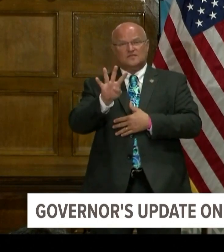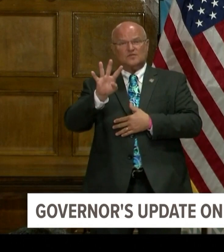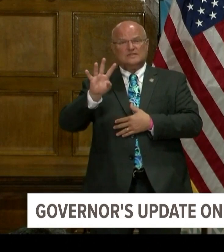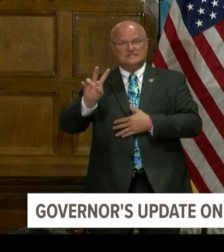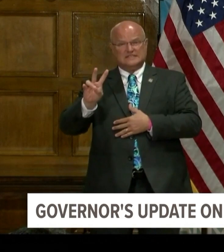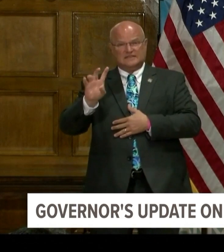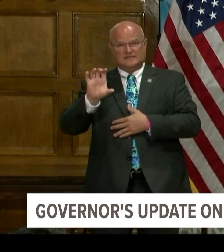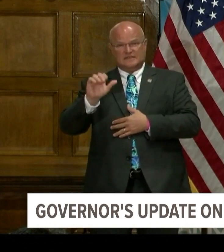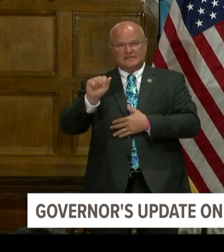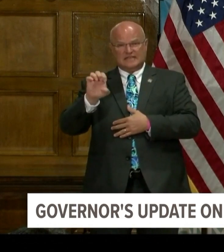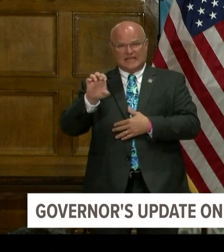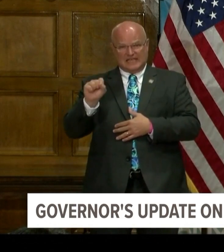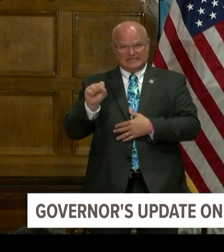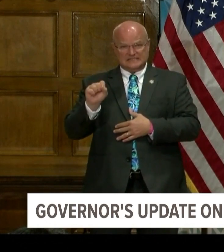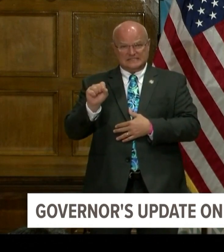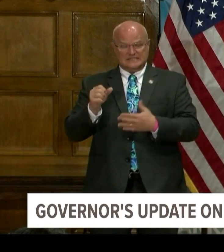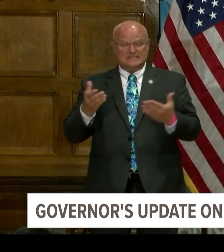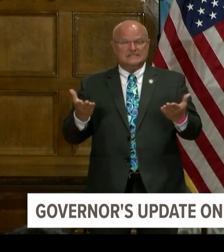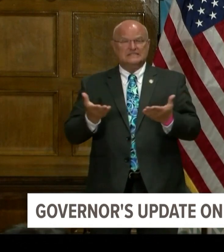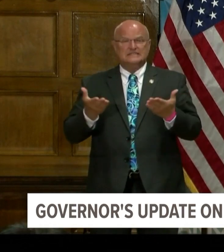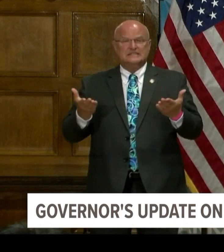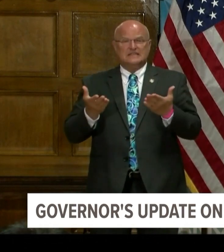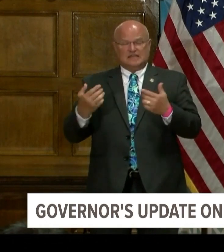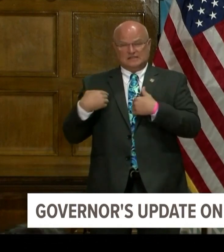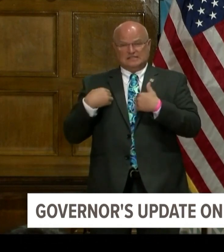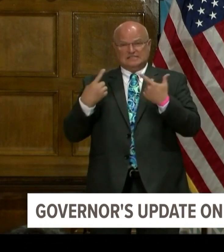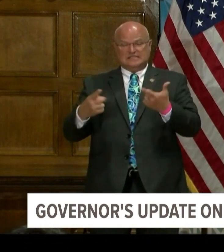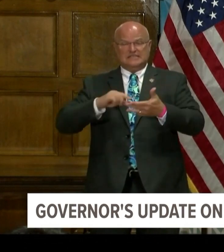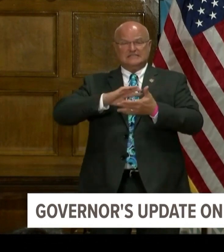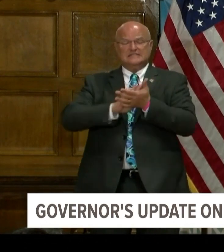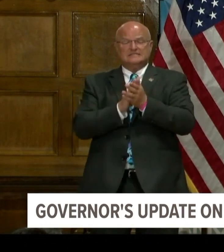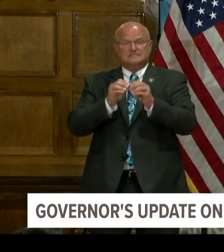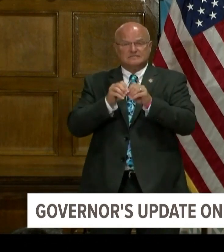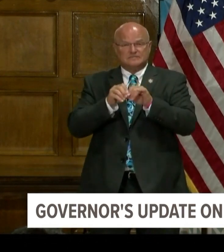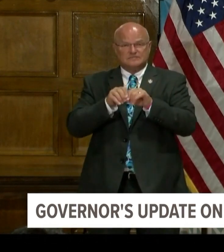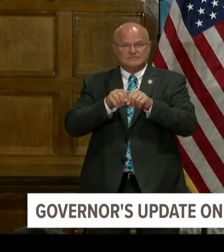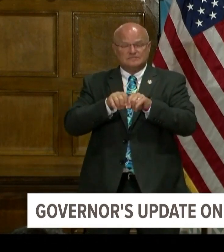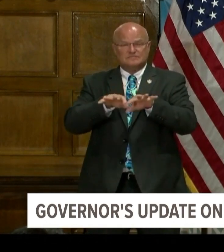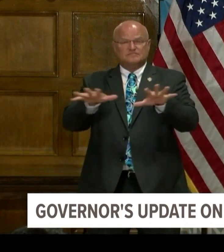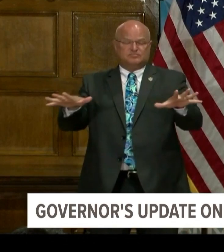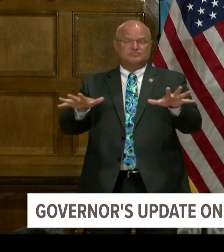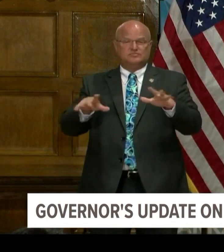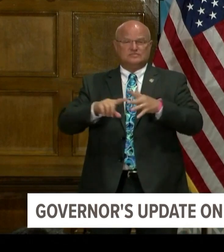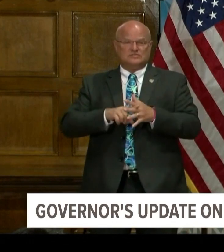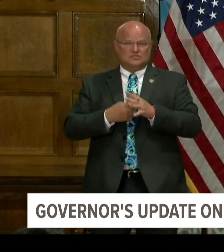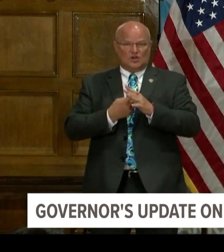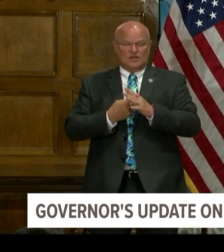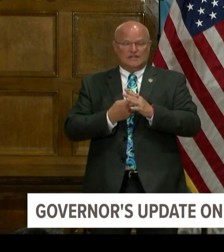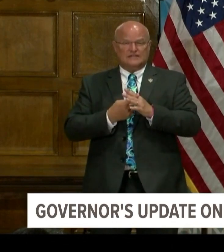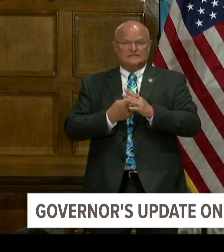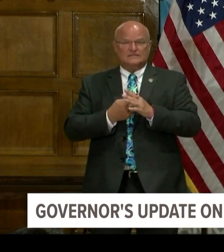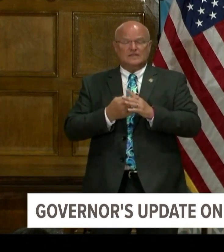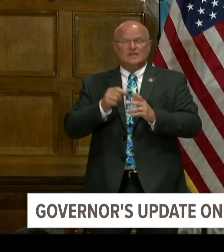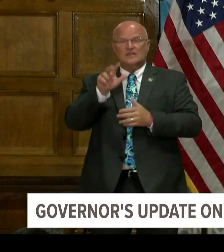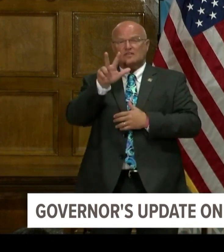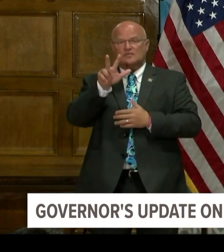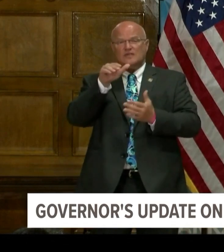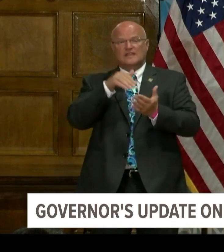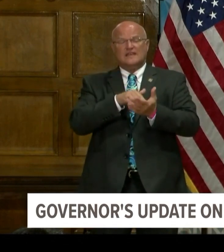11,547 cases here since the pandemic began. Of those, we have